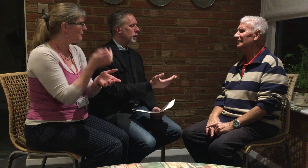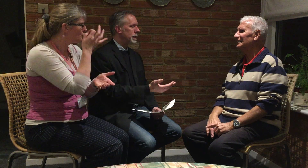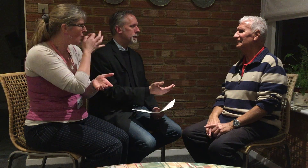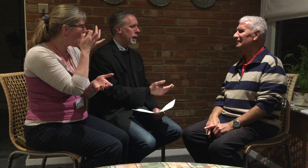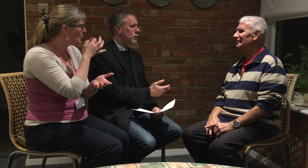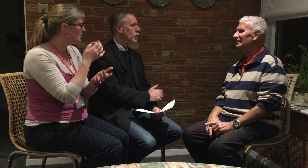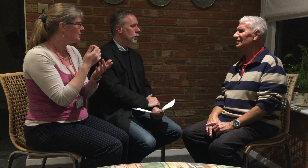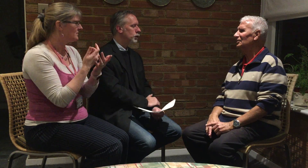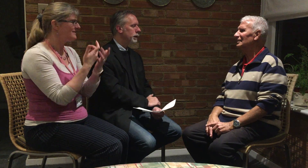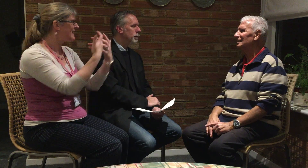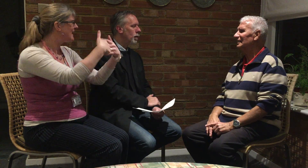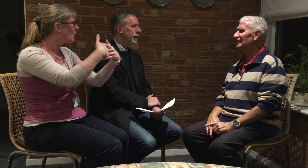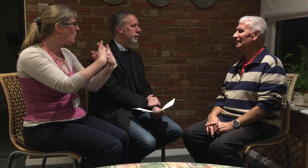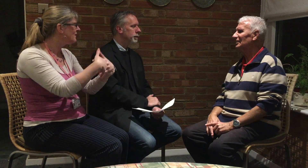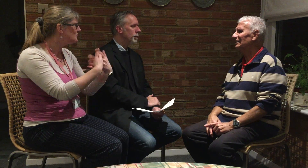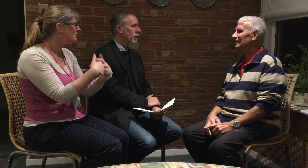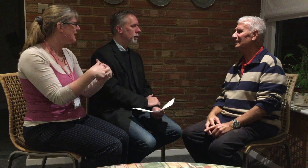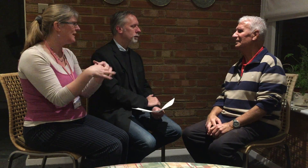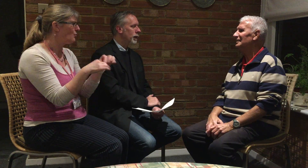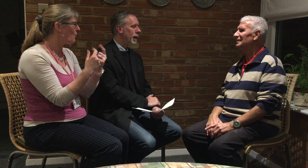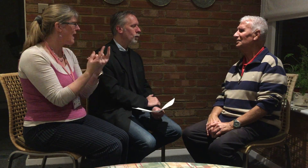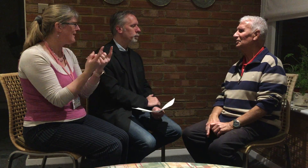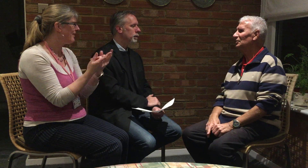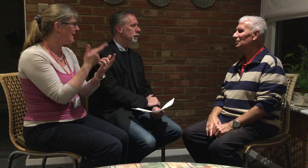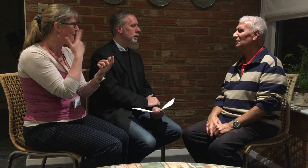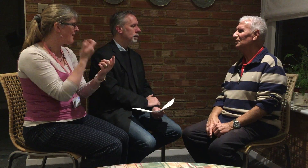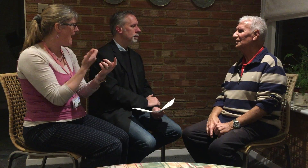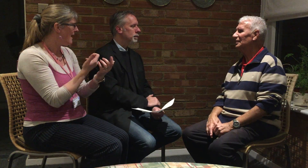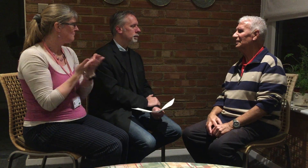any technology that I could give her to help?